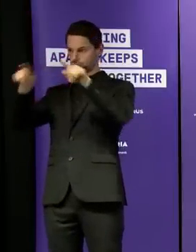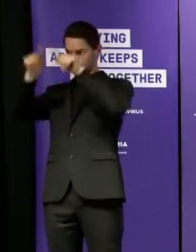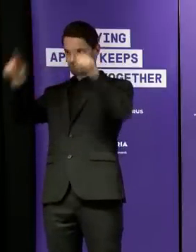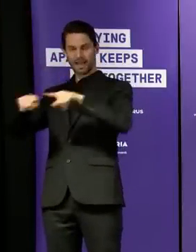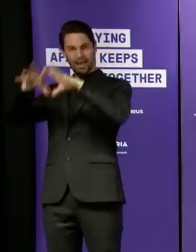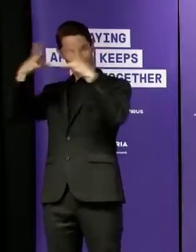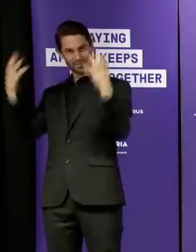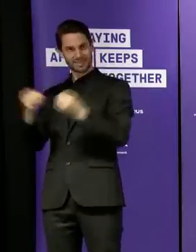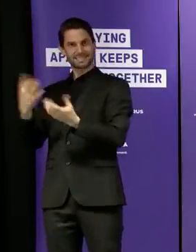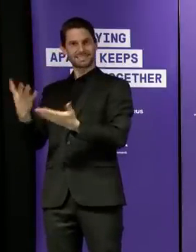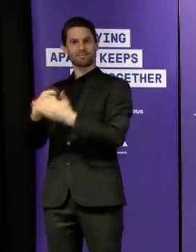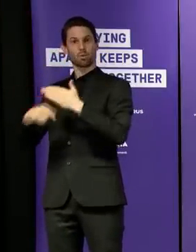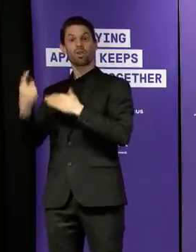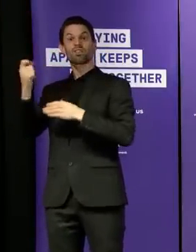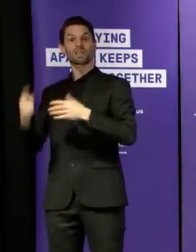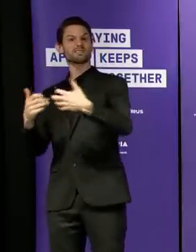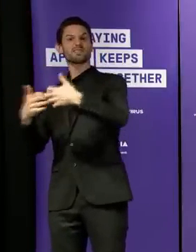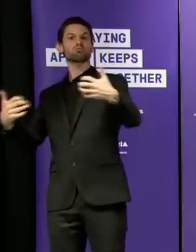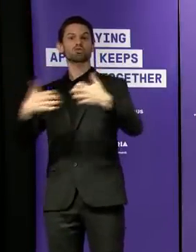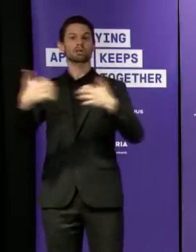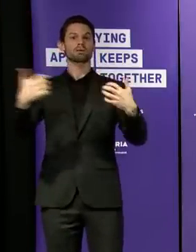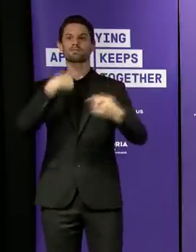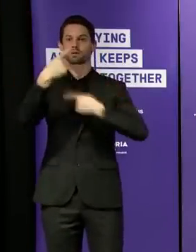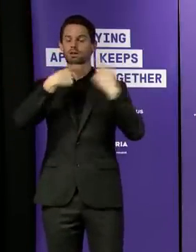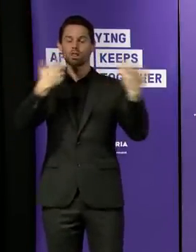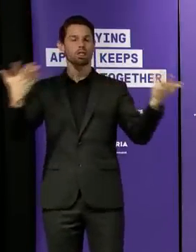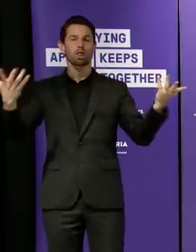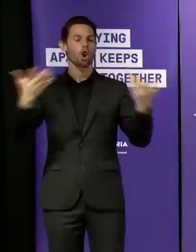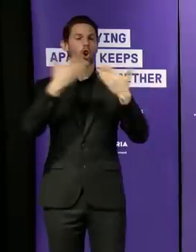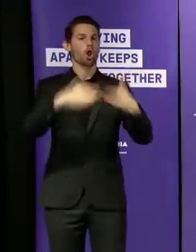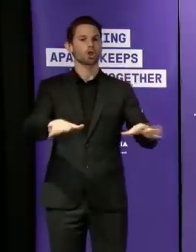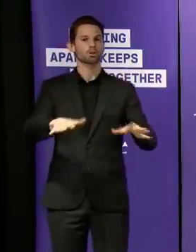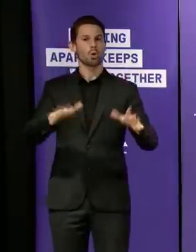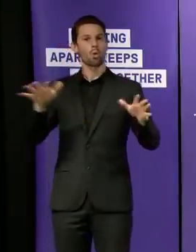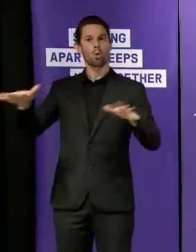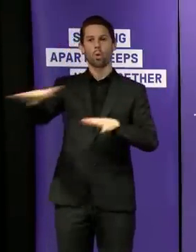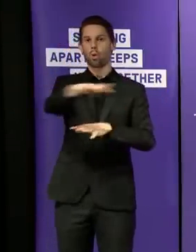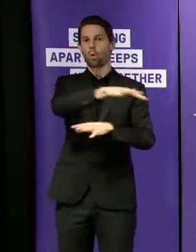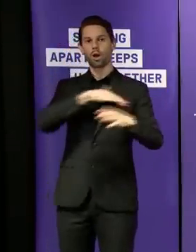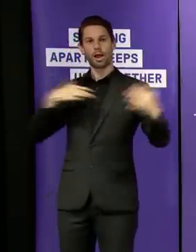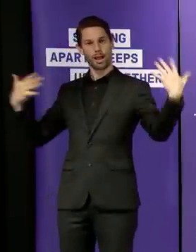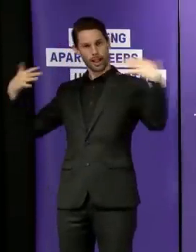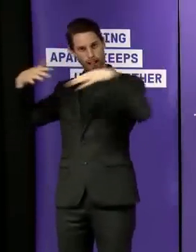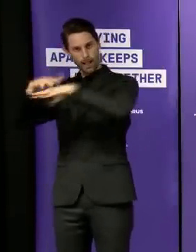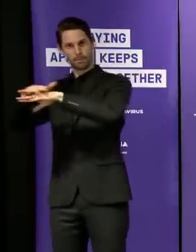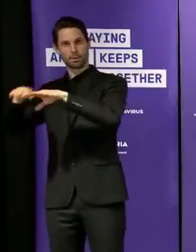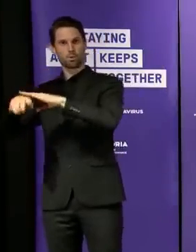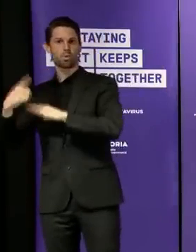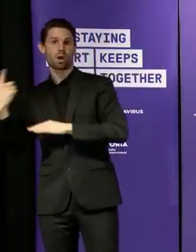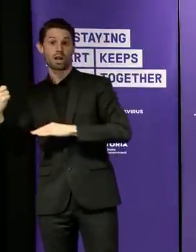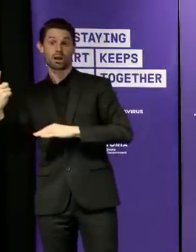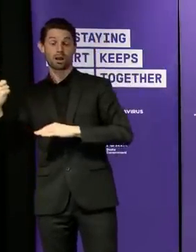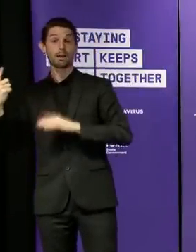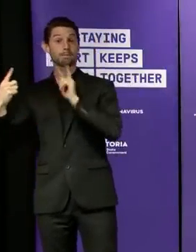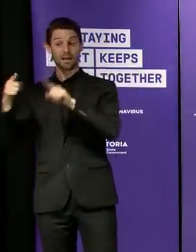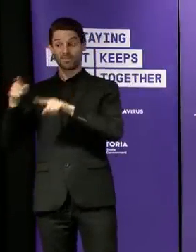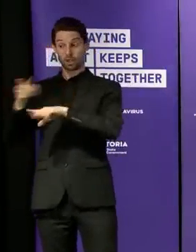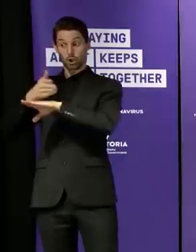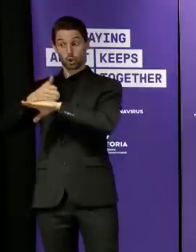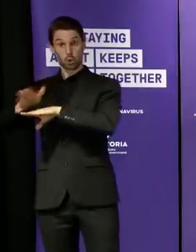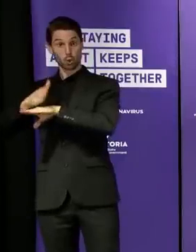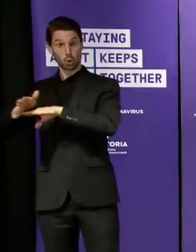and it does take some time though. It does take some time to build it, and you've got to run old and new beside each other, because until the new one has proved